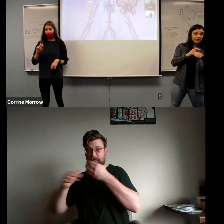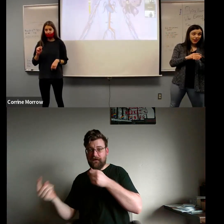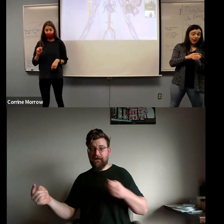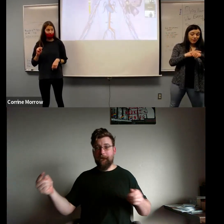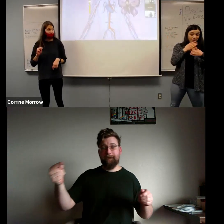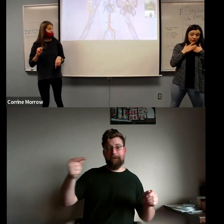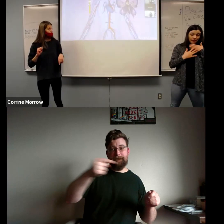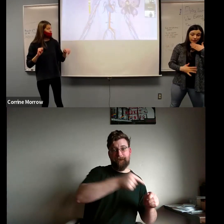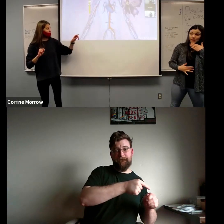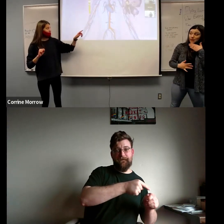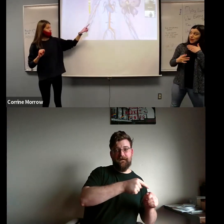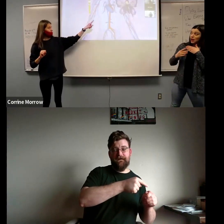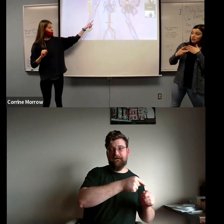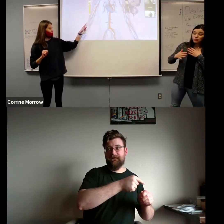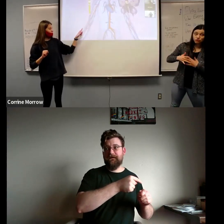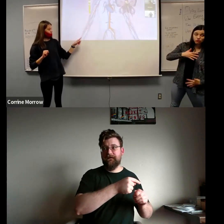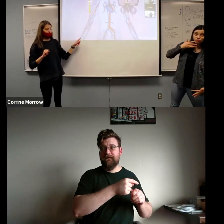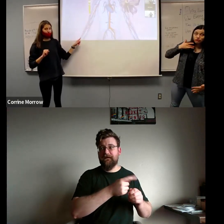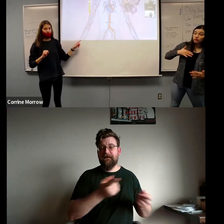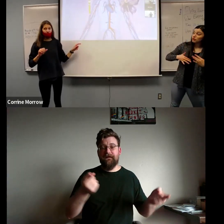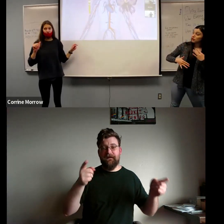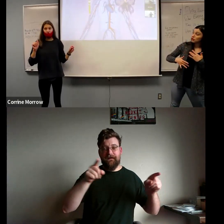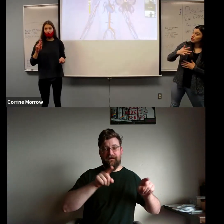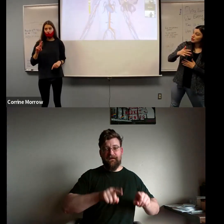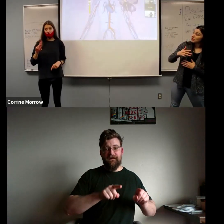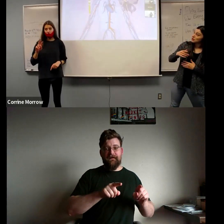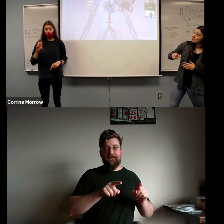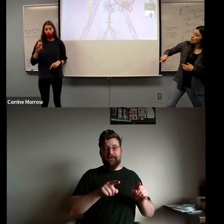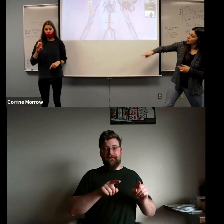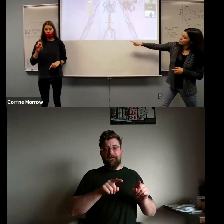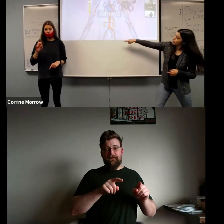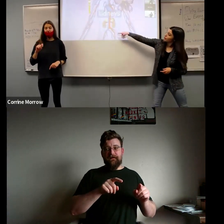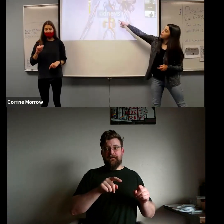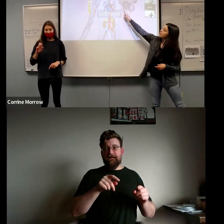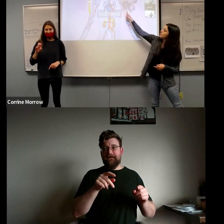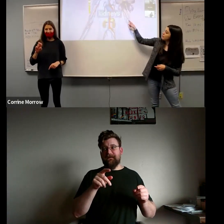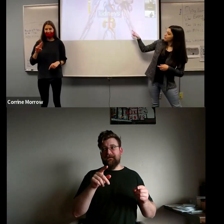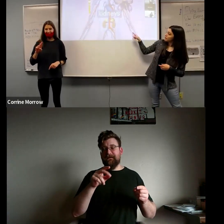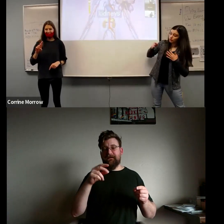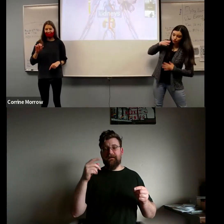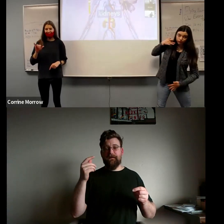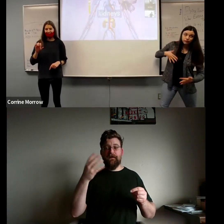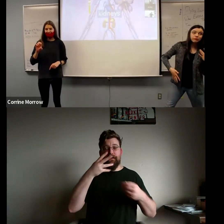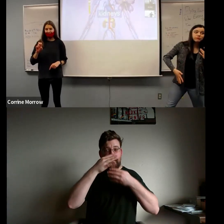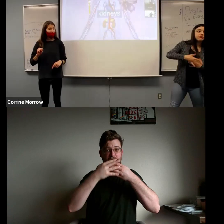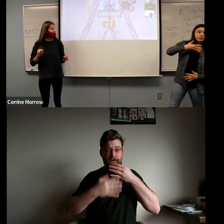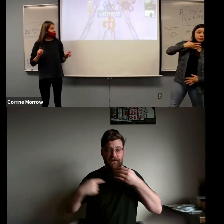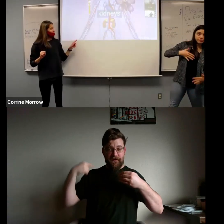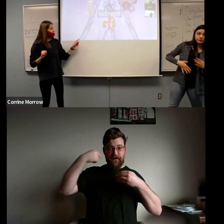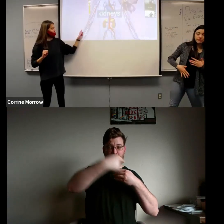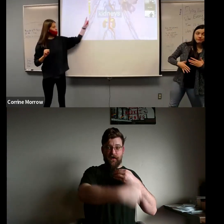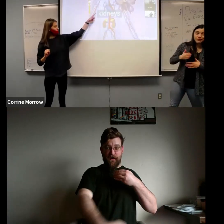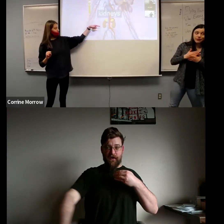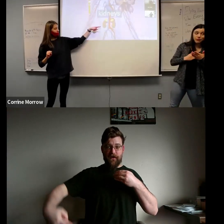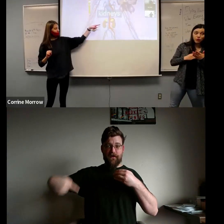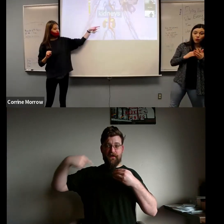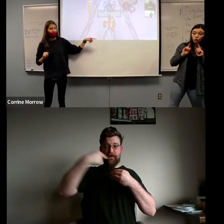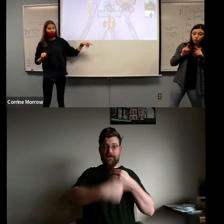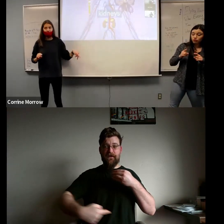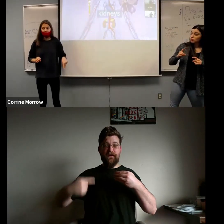to the body, about 20% of it goes through the kidneys. The kidneys filter out some of the waste before the blood